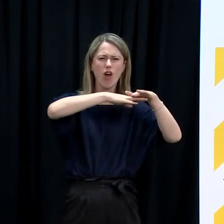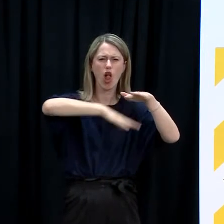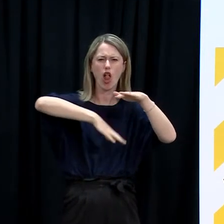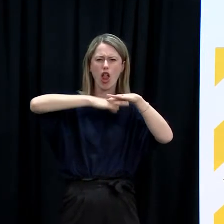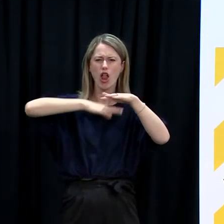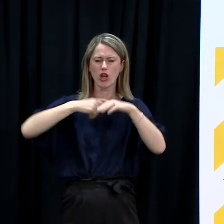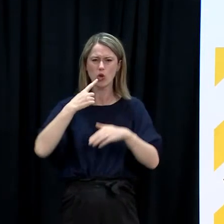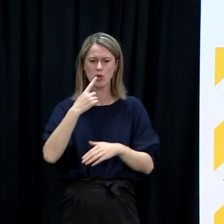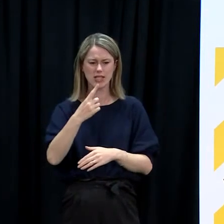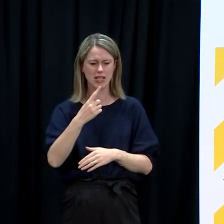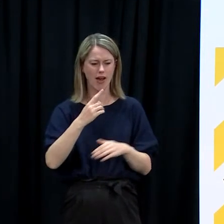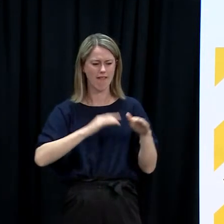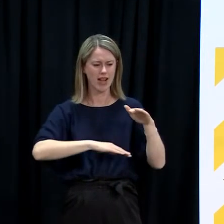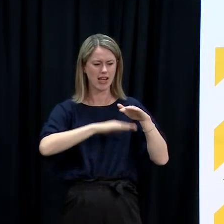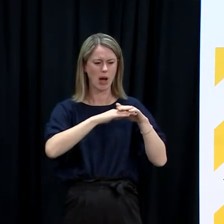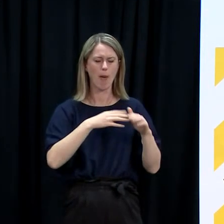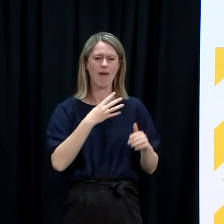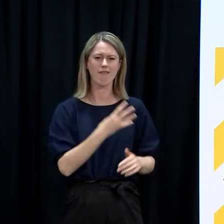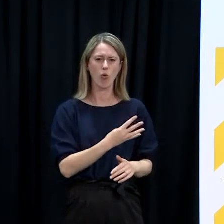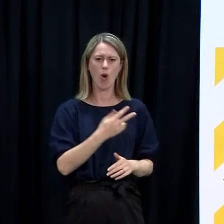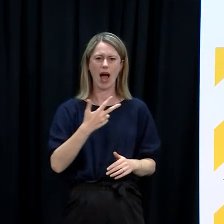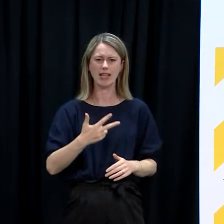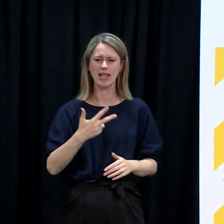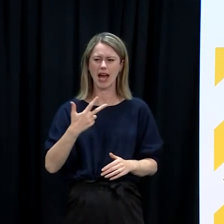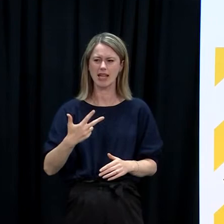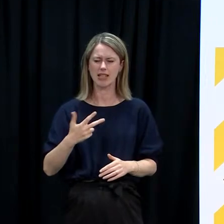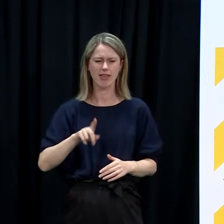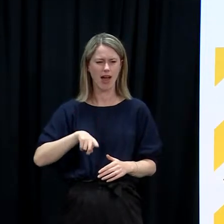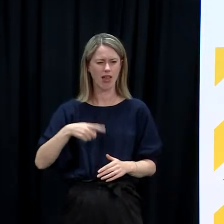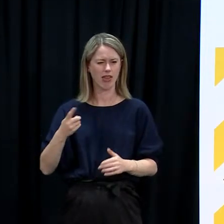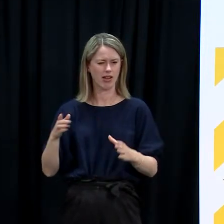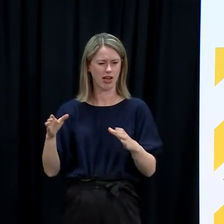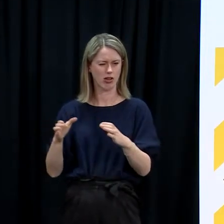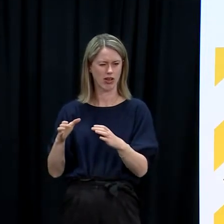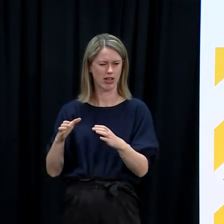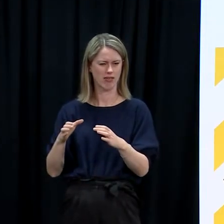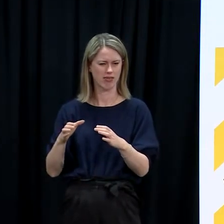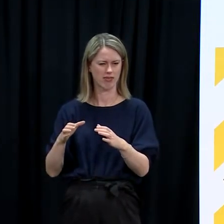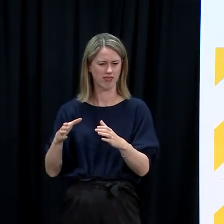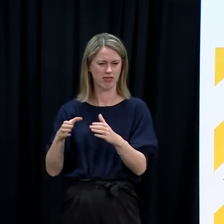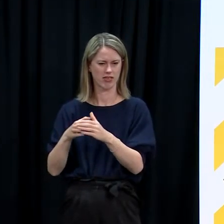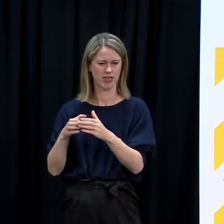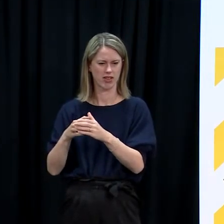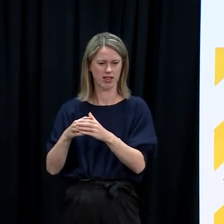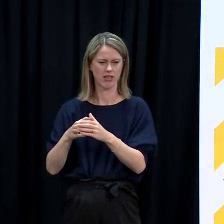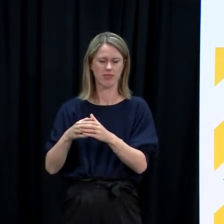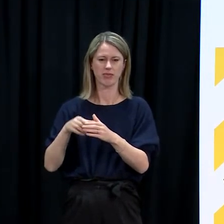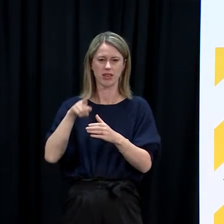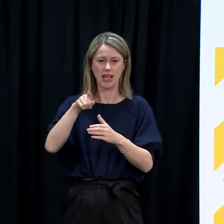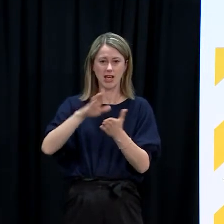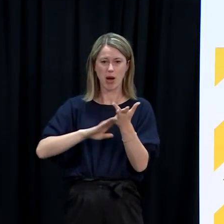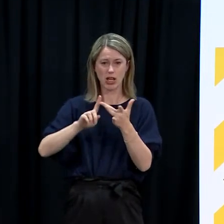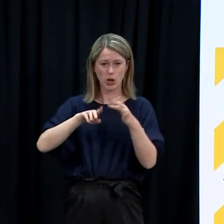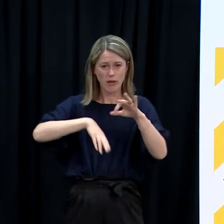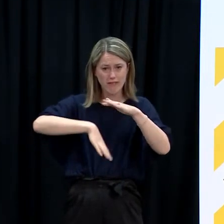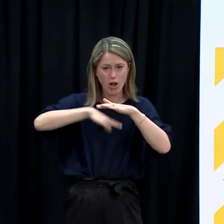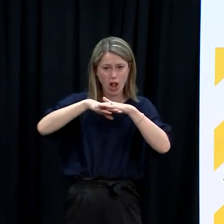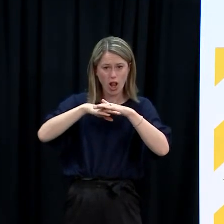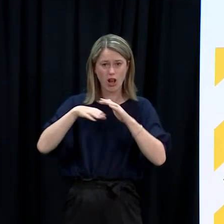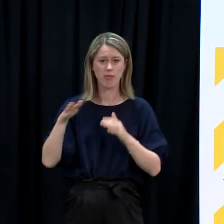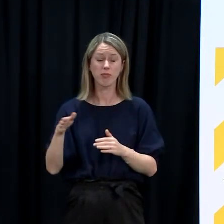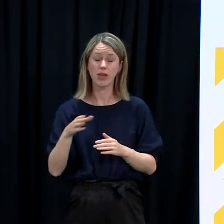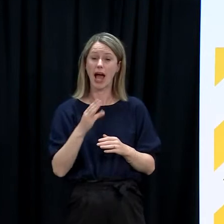were 488 in that other category. Is there any room left? There is a bit of room left in the